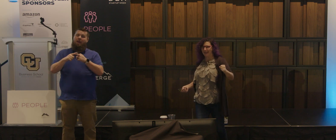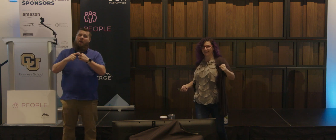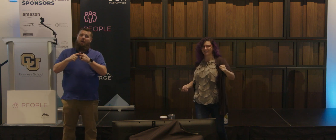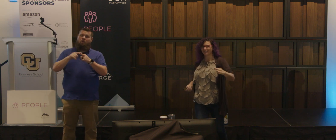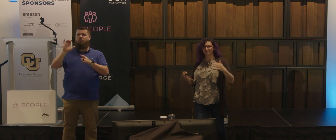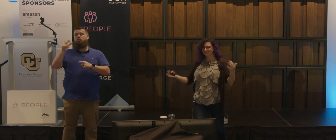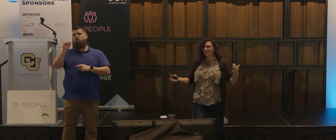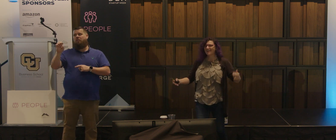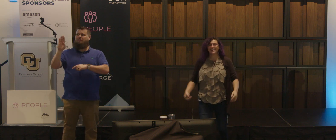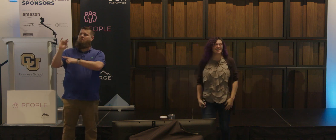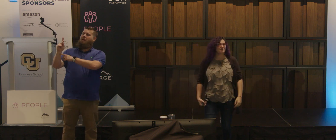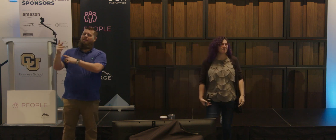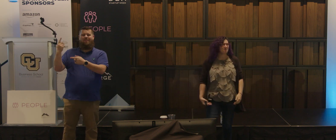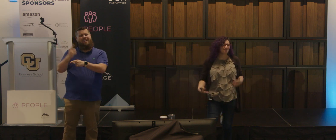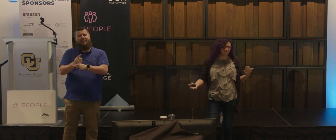a bank.